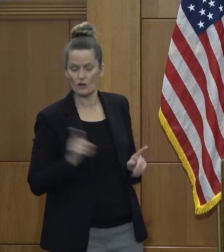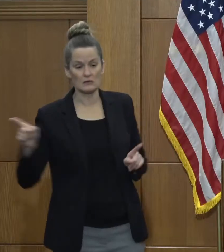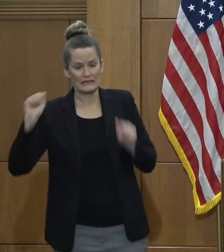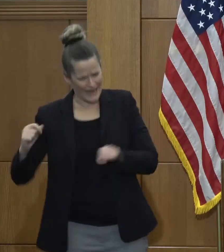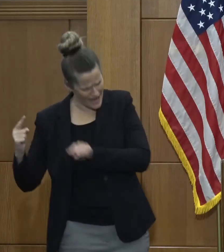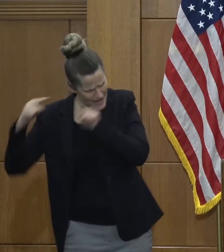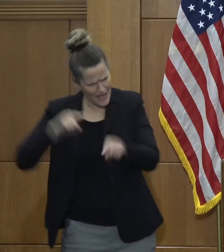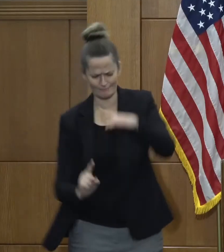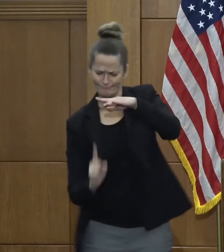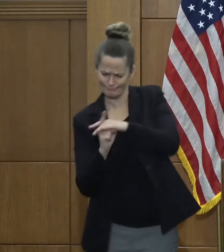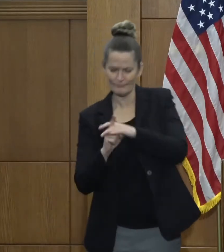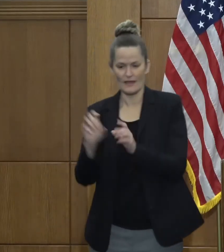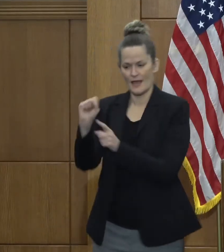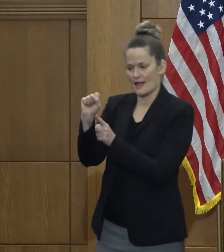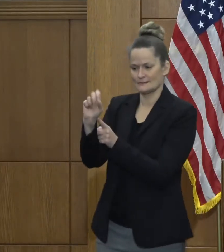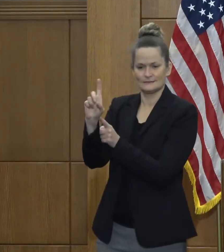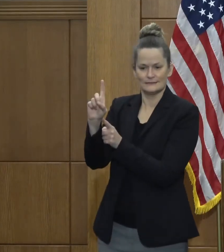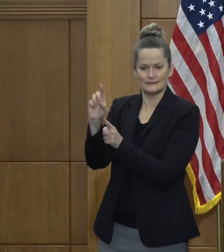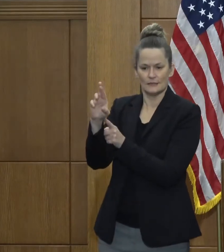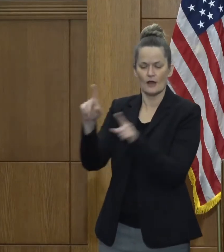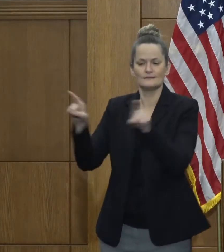this election.